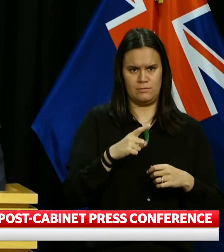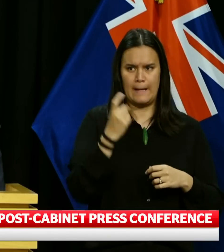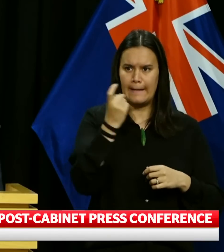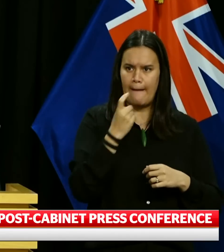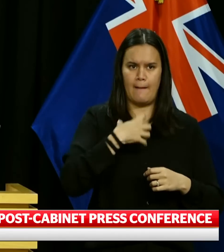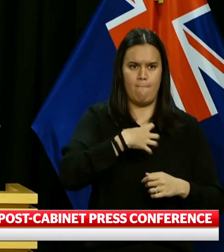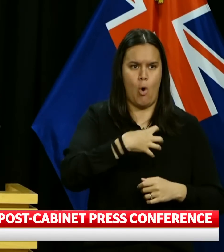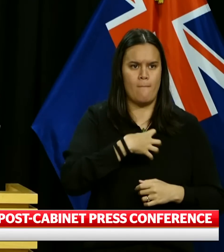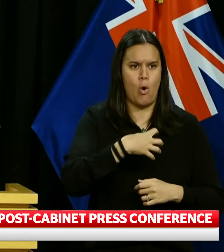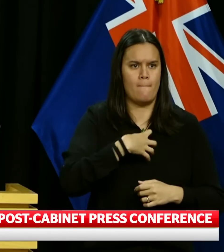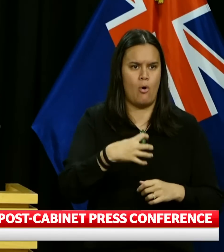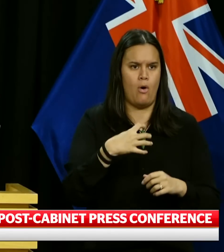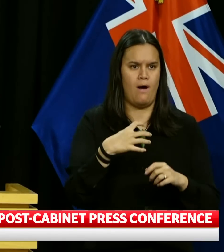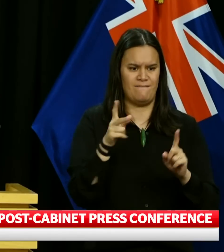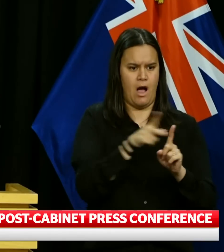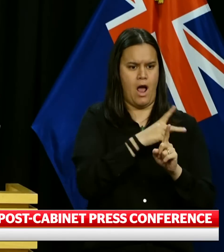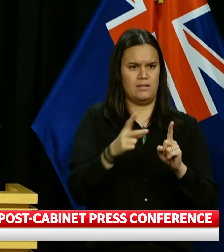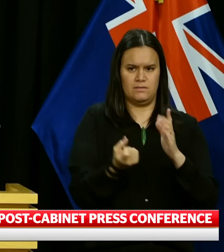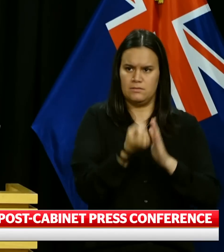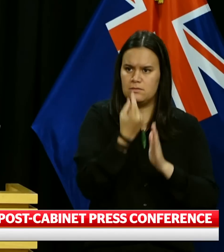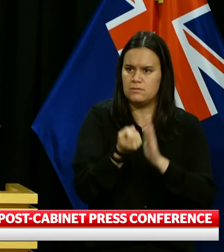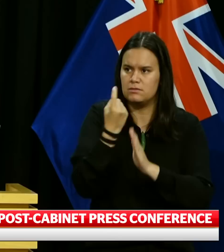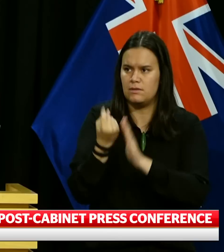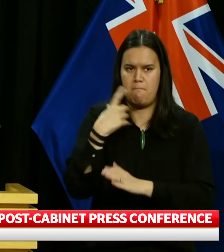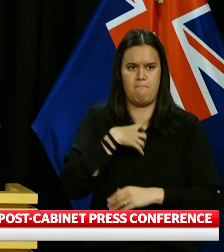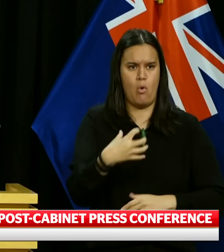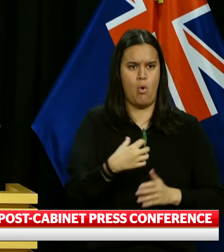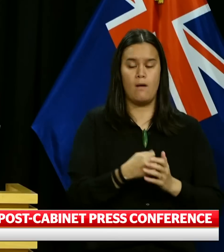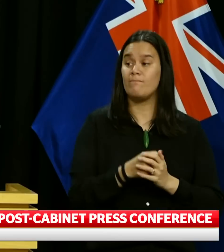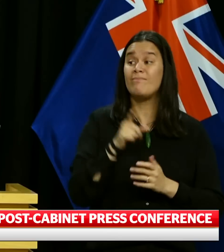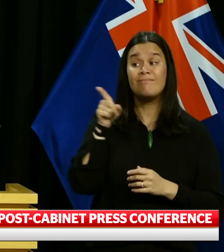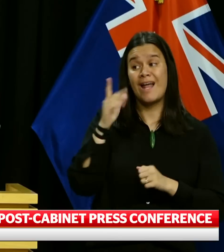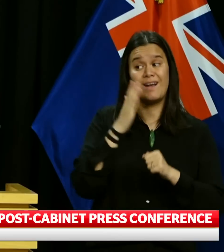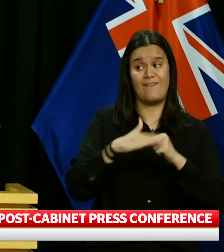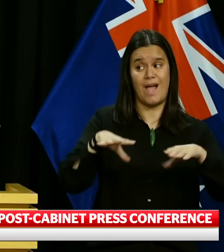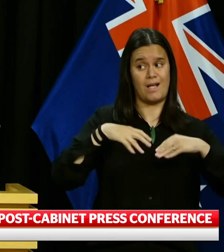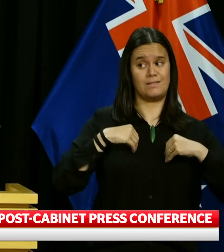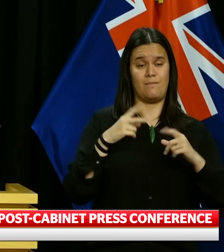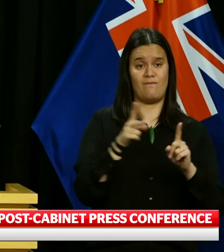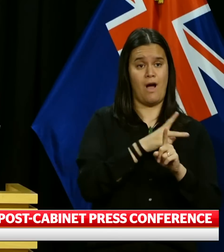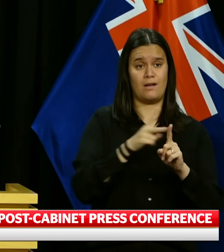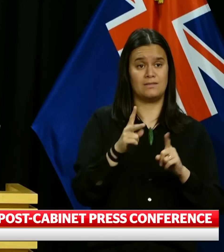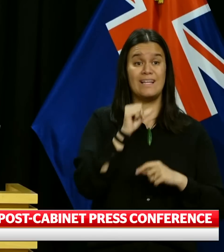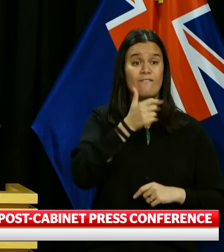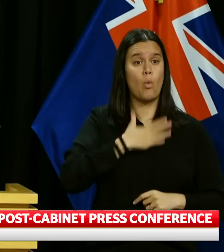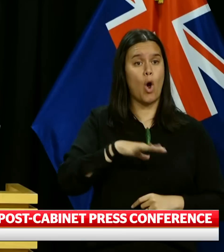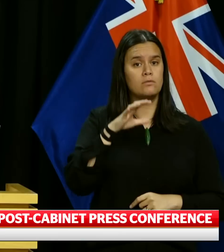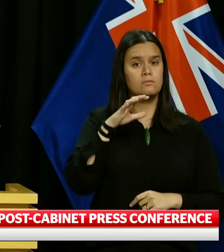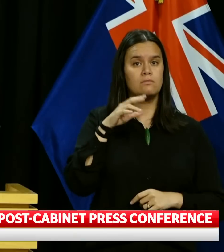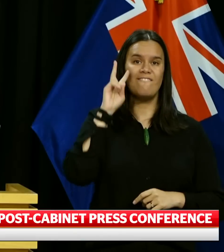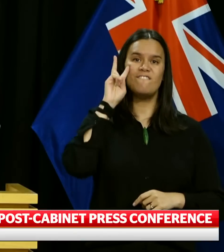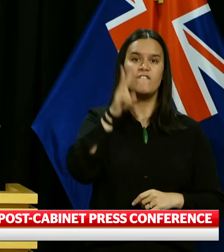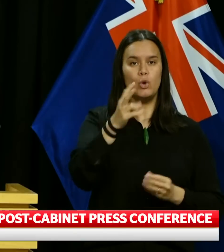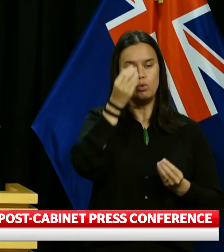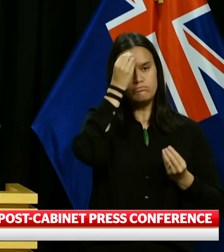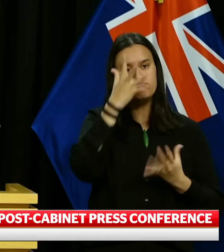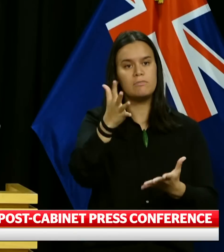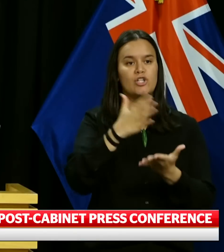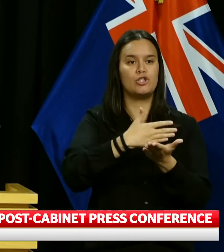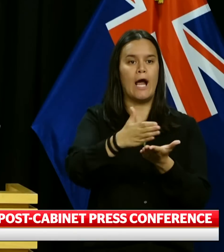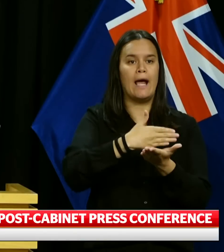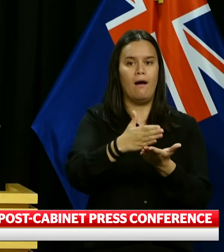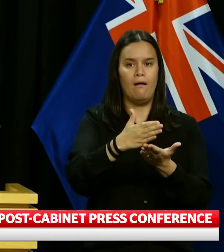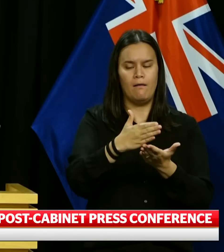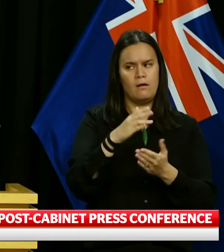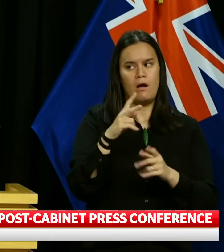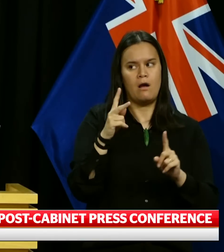into election? Yeah, as I've indicated, I'll never condone violence when it comes to expressing one's opinion. I think it's important